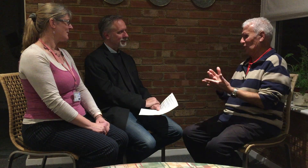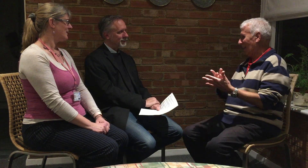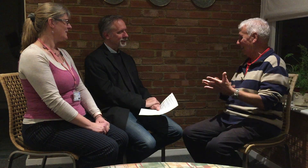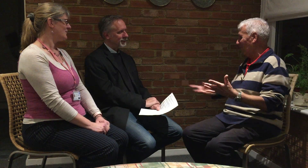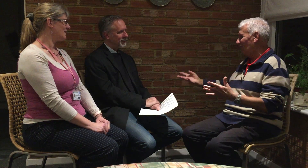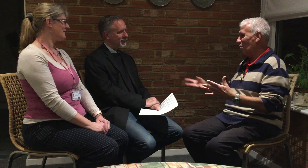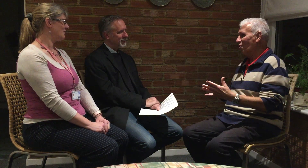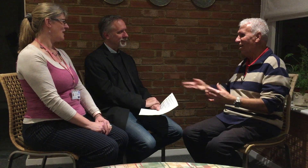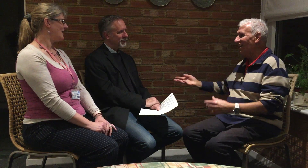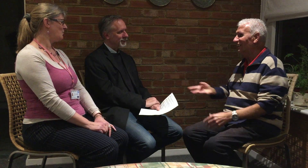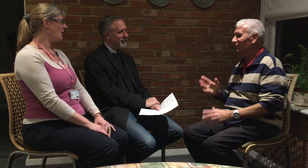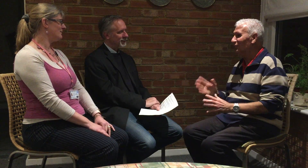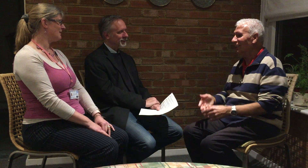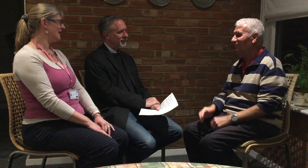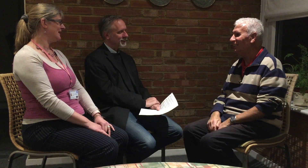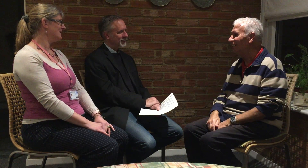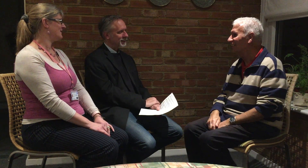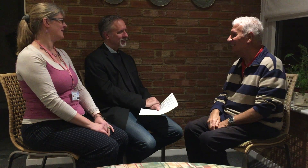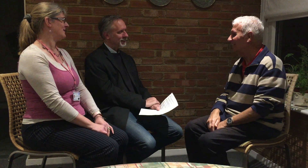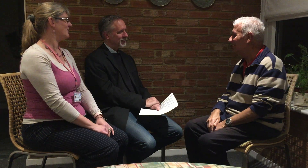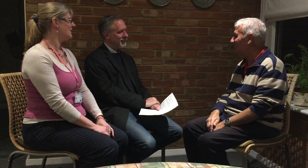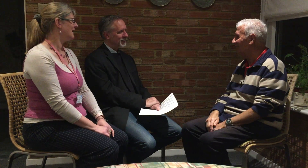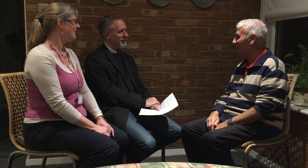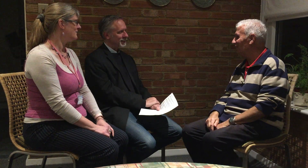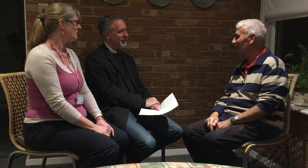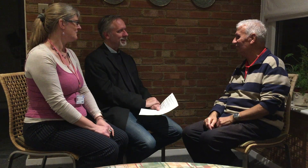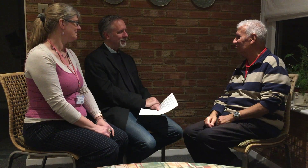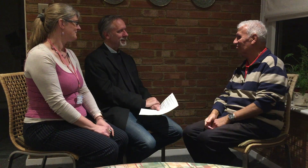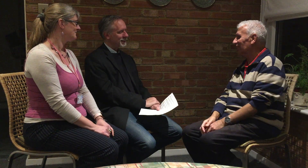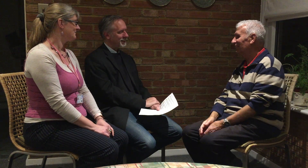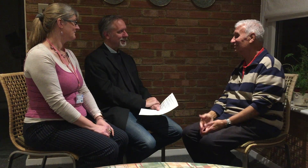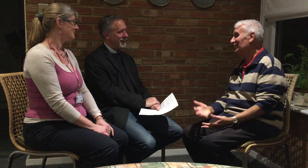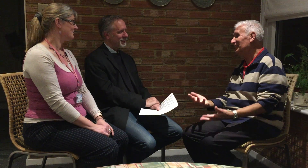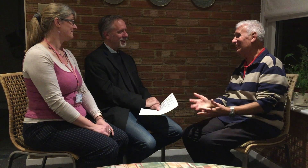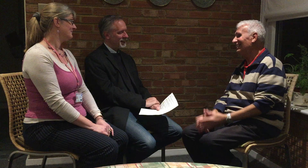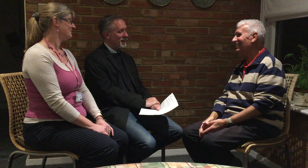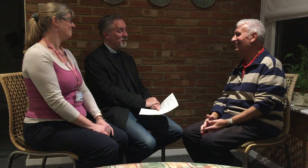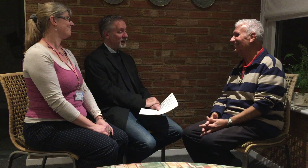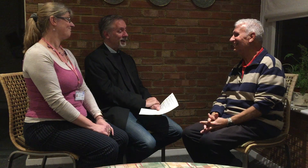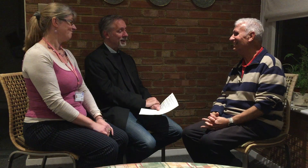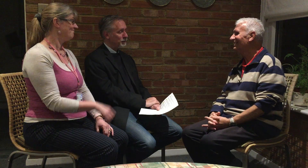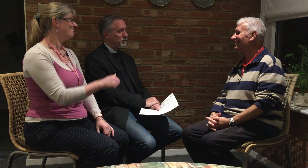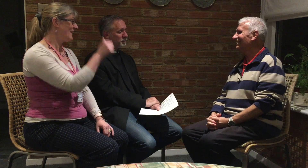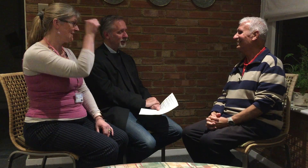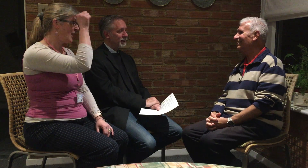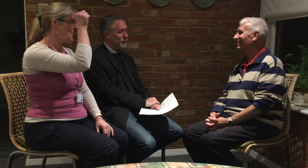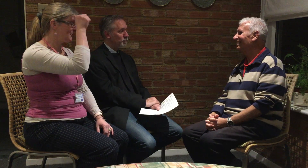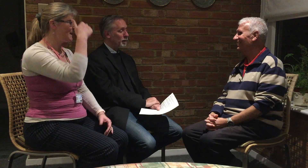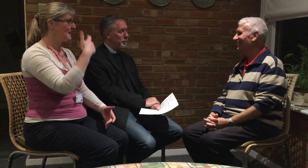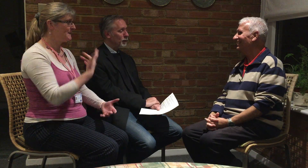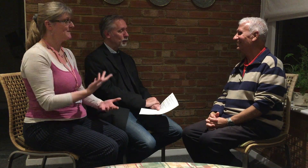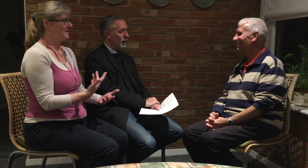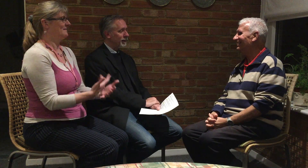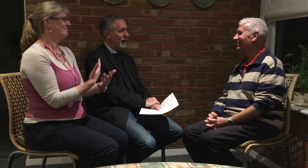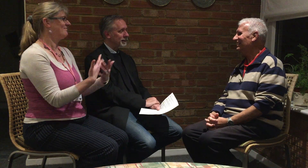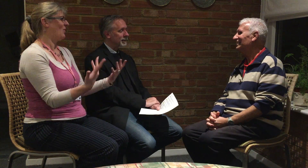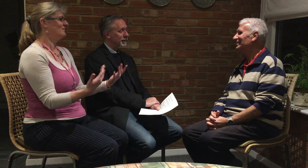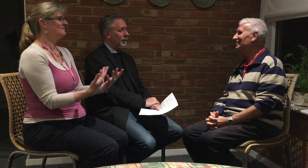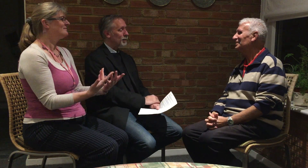We could have just shared one, really, just rather than getting 4. Yes, I know. It is very much like that. That's